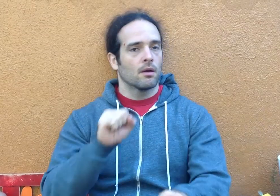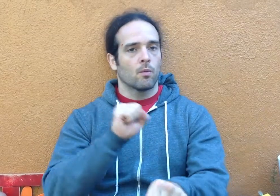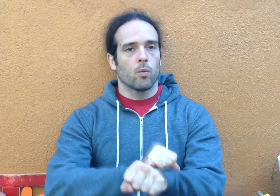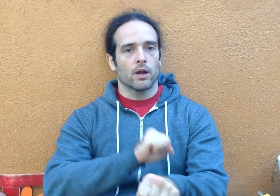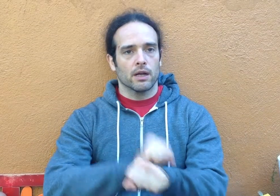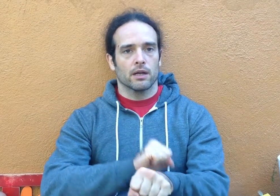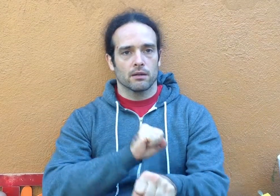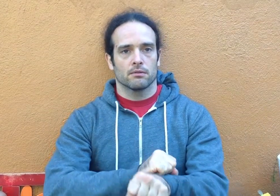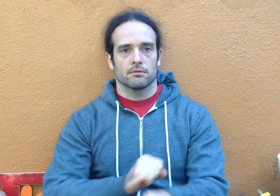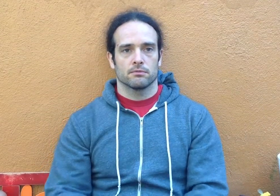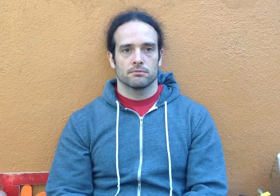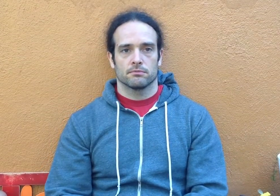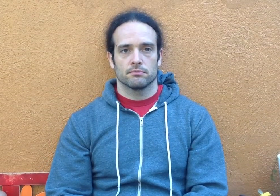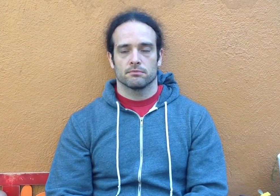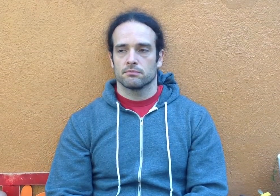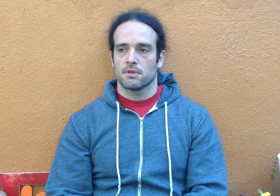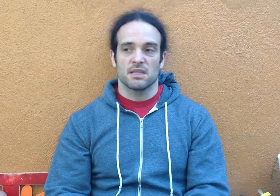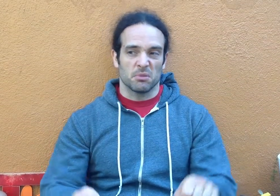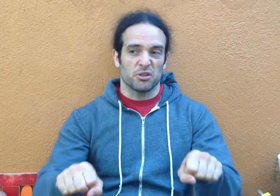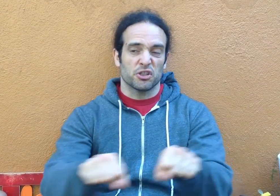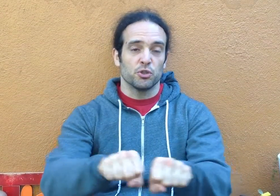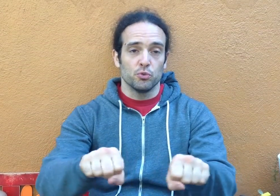Work. Similar to shoes.